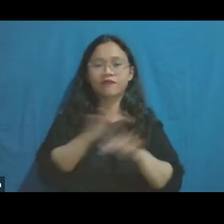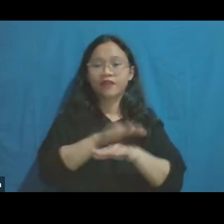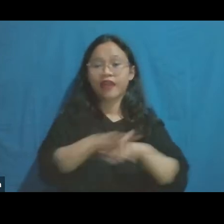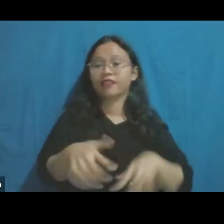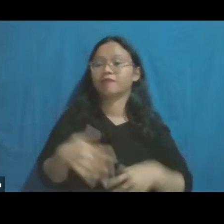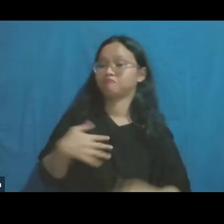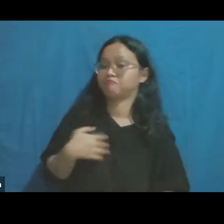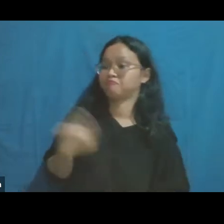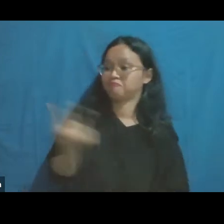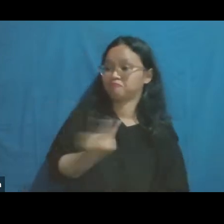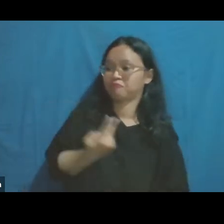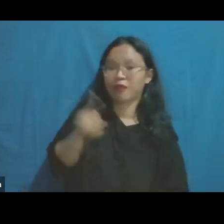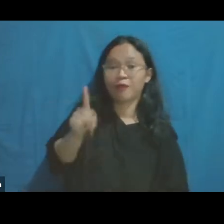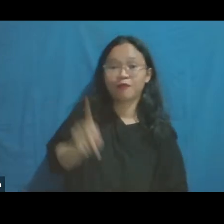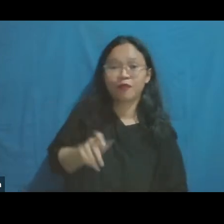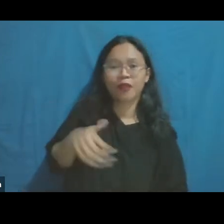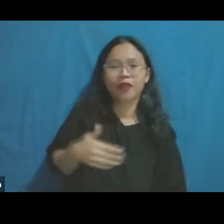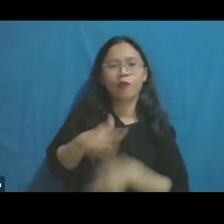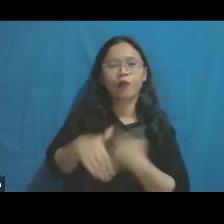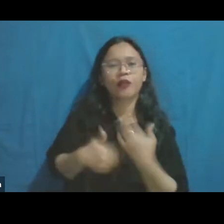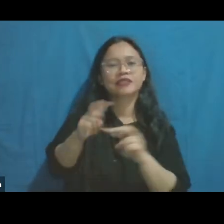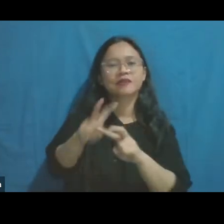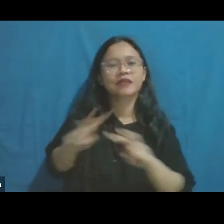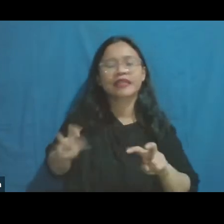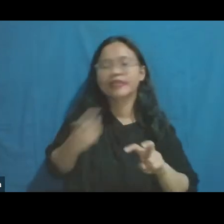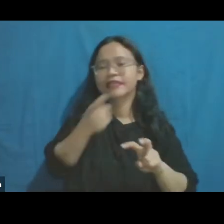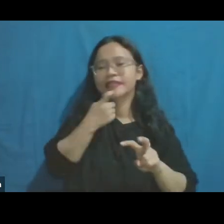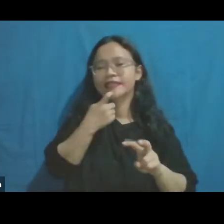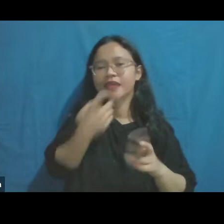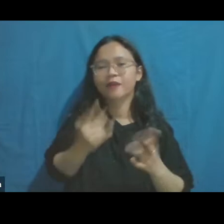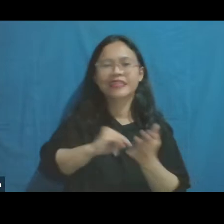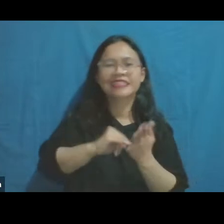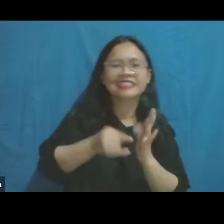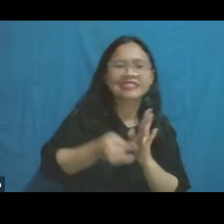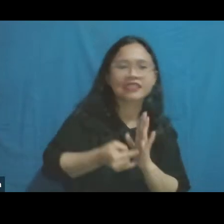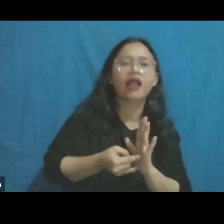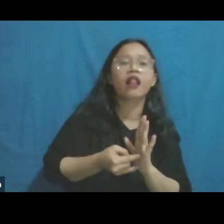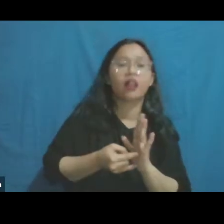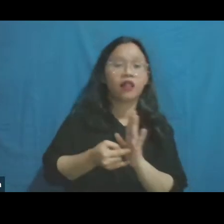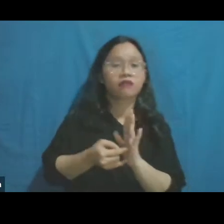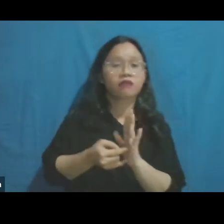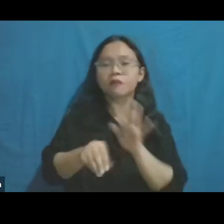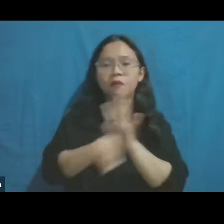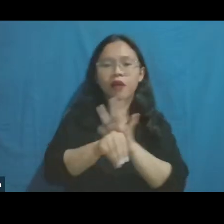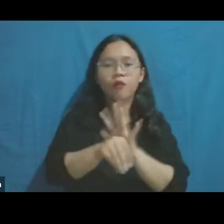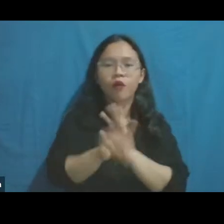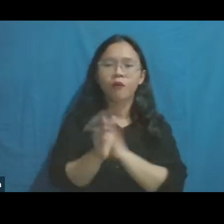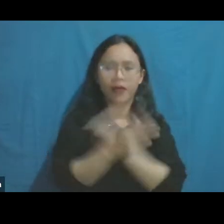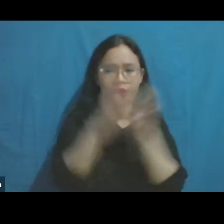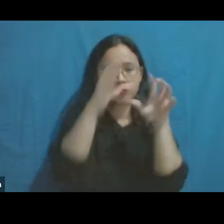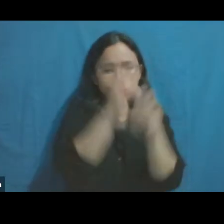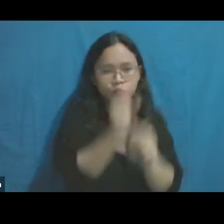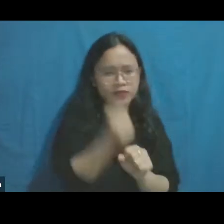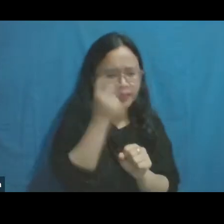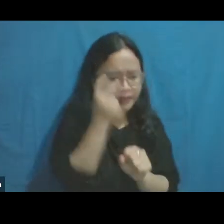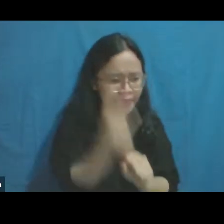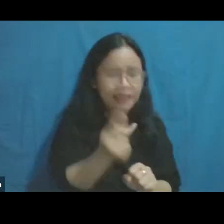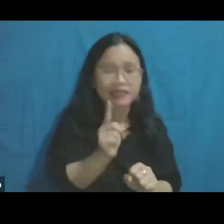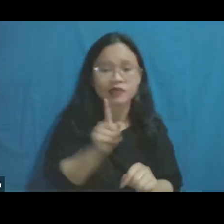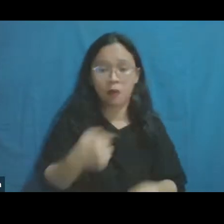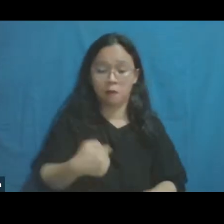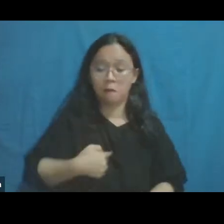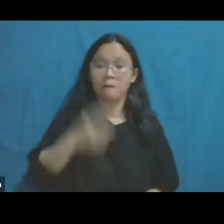media in West Papua, because in my experience,